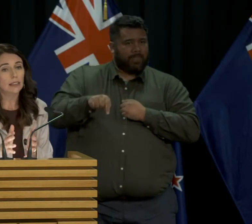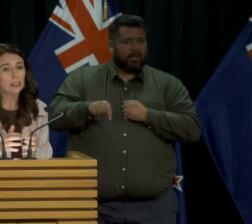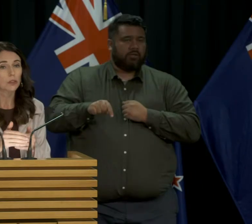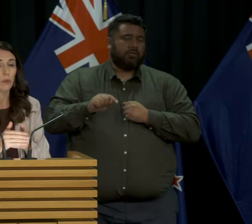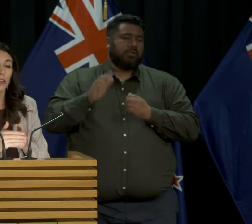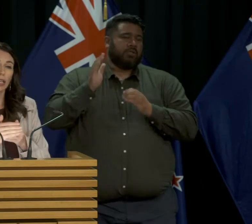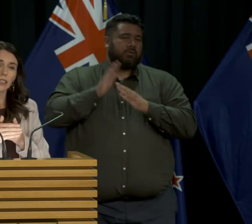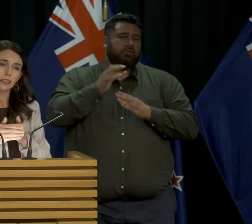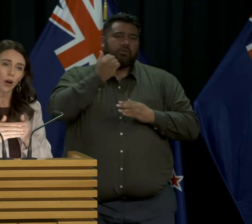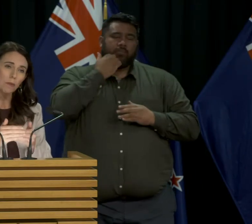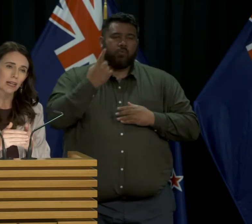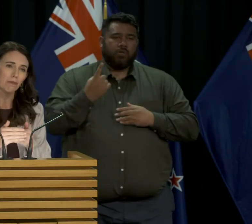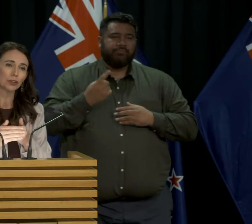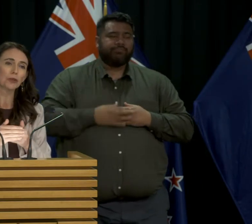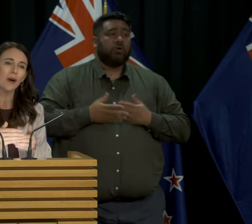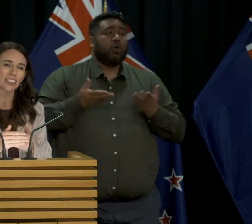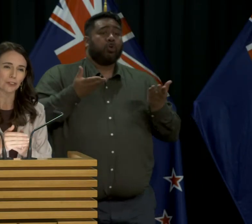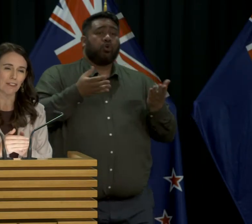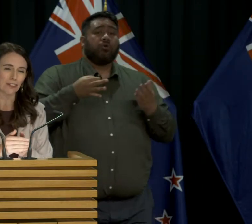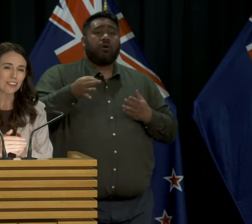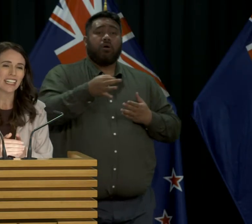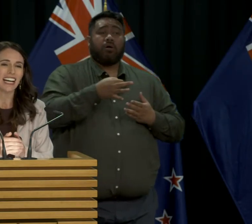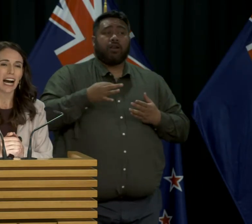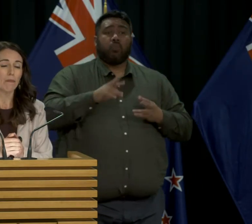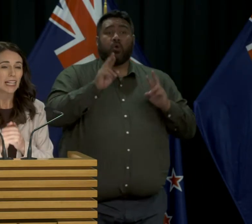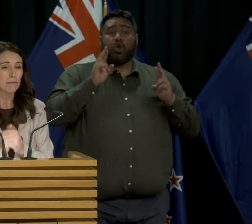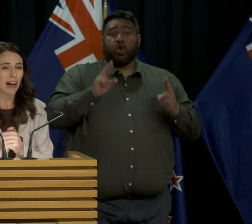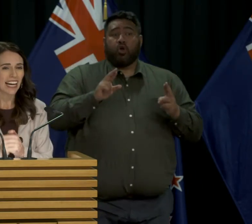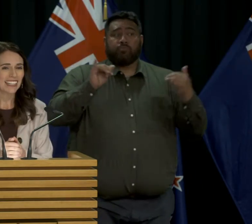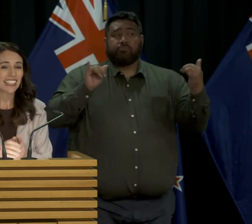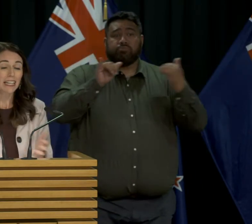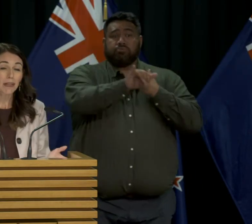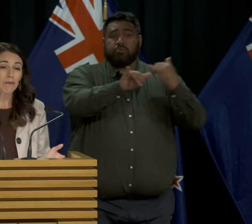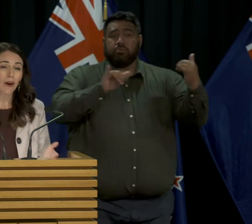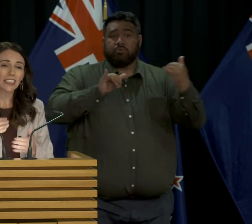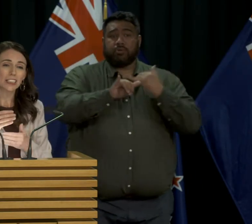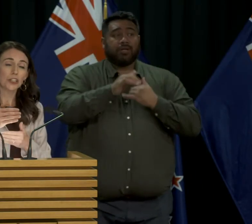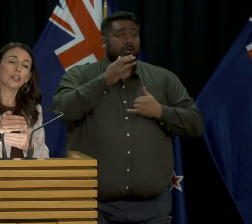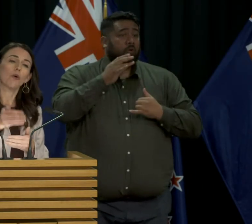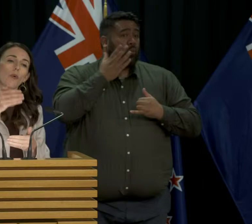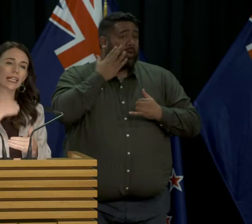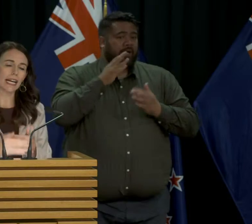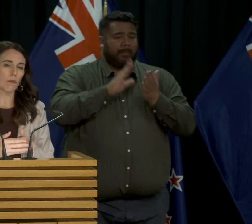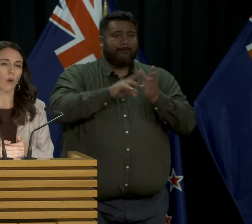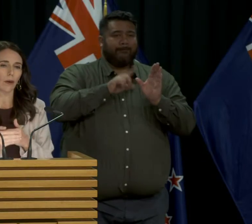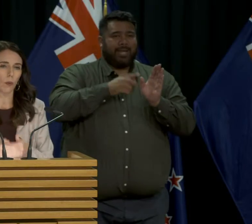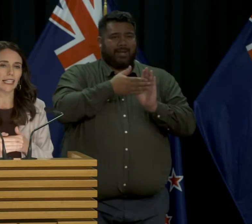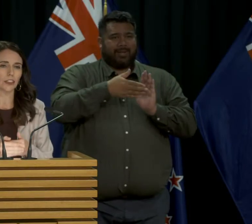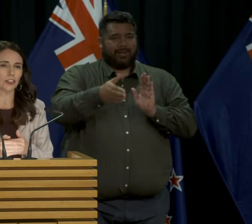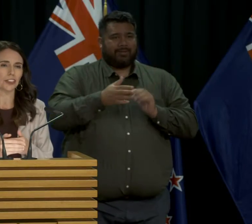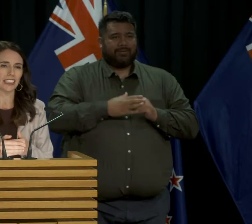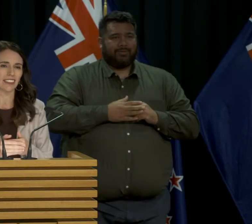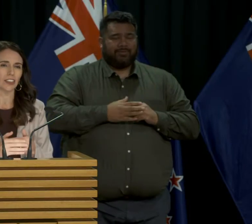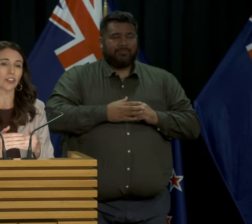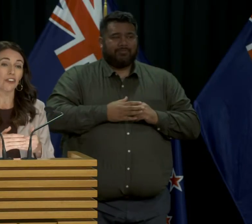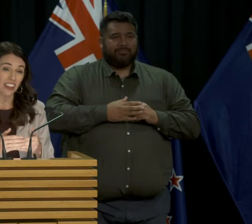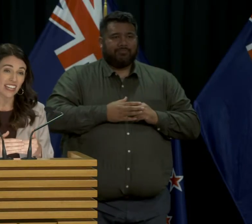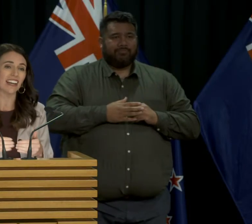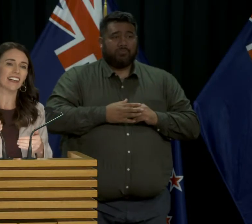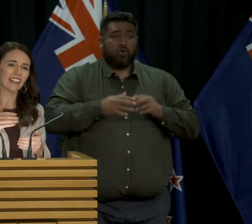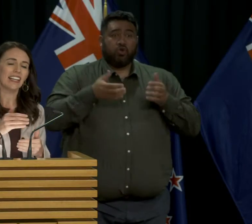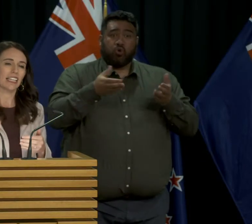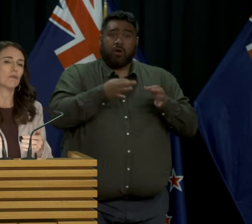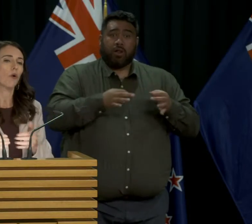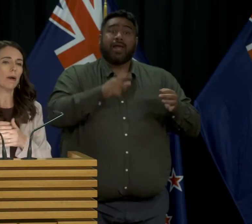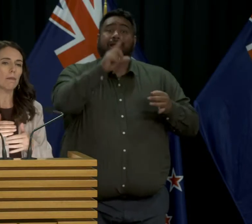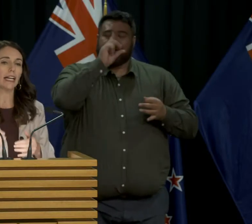Cook Islands, we're looking to open up two-way travel in May, keeping in mind you can already come one way into New Zealand. So